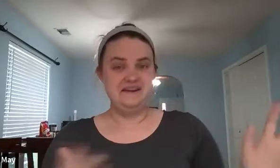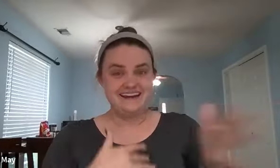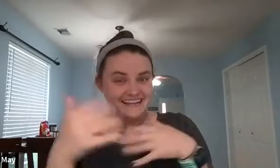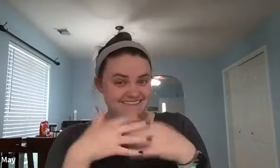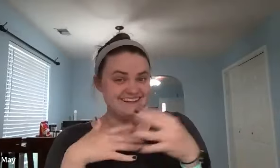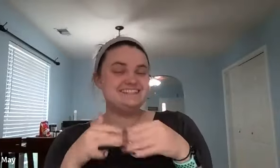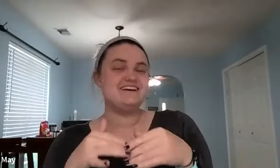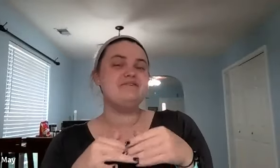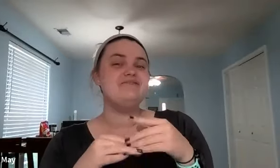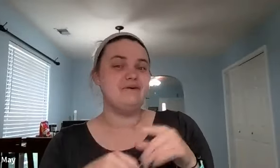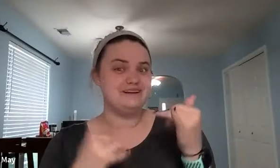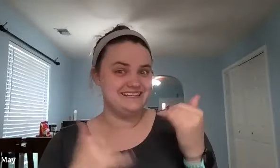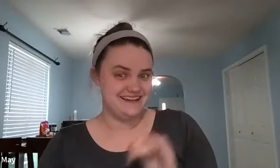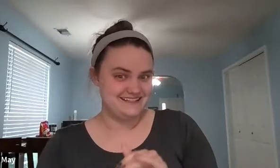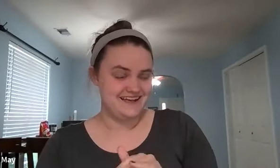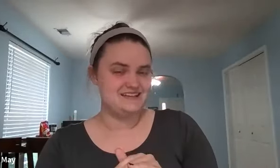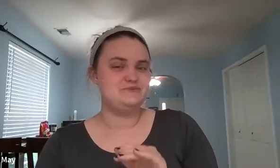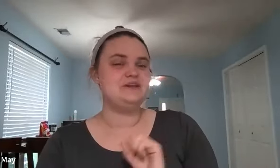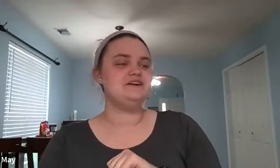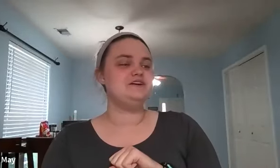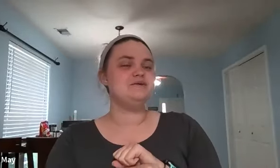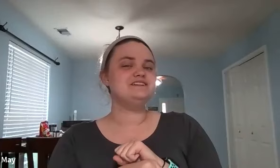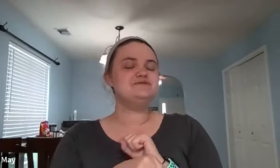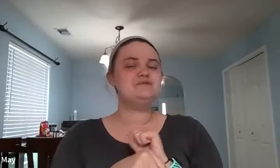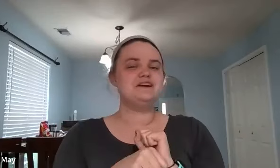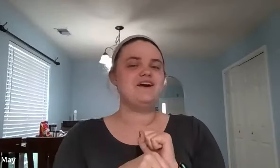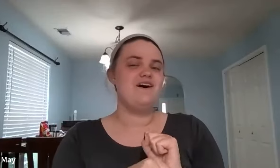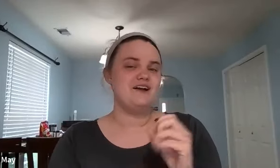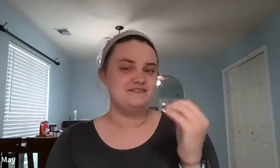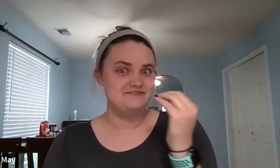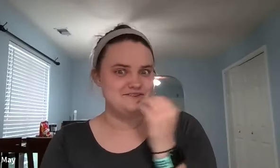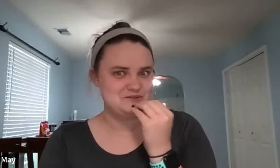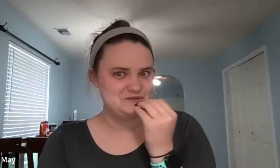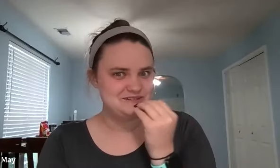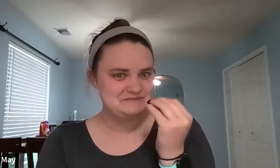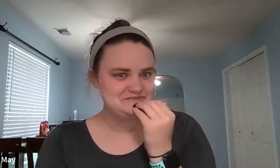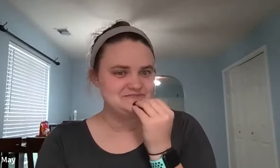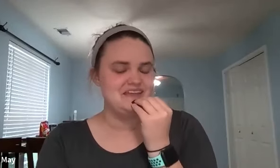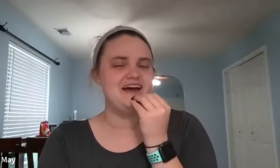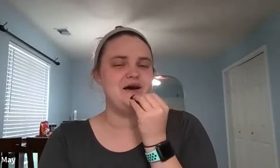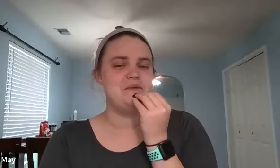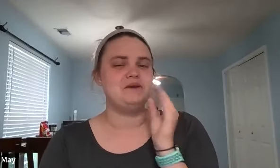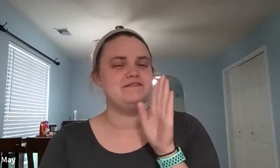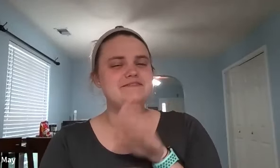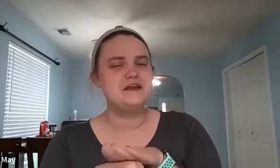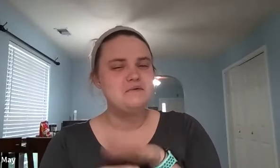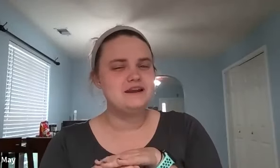right. Anyway, so for tonight's class, we are going to work on food. I'm going to fair warn